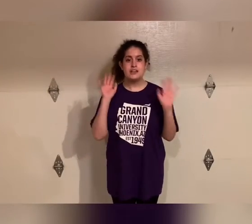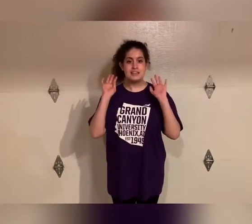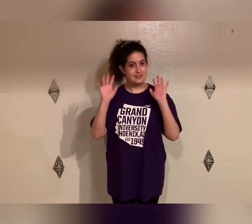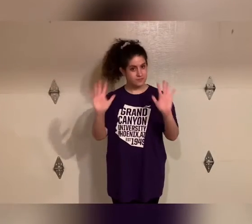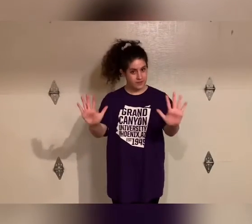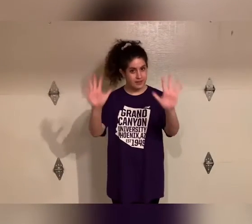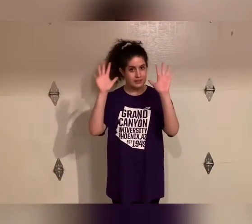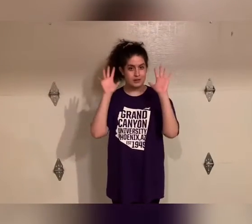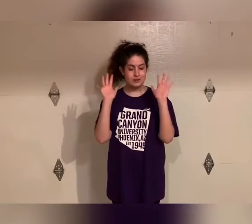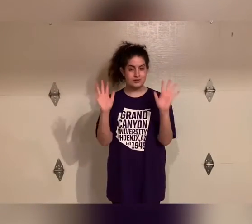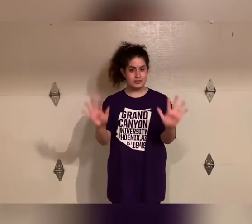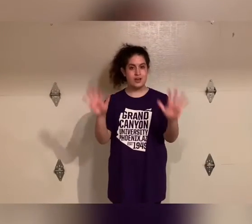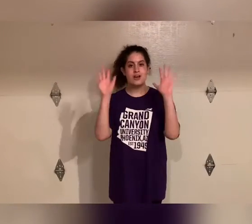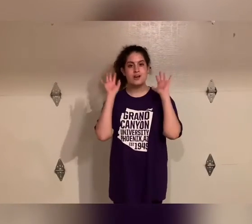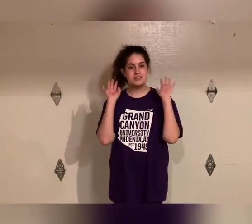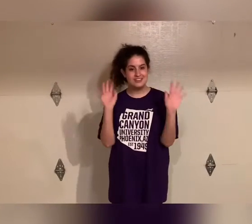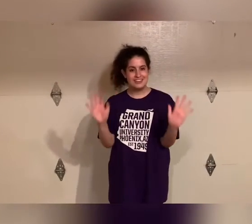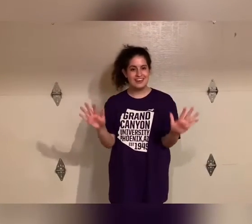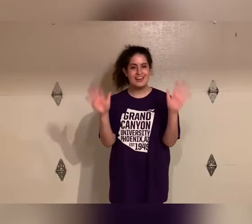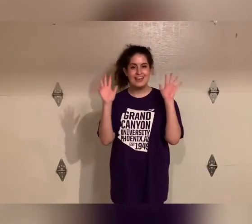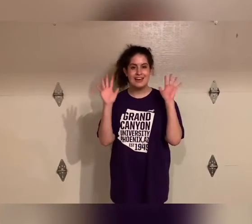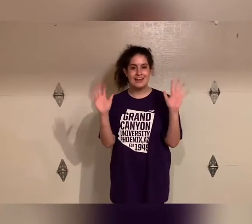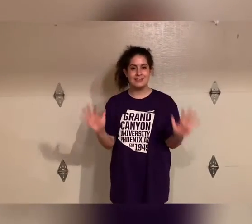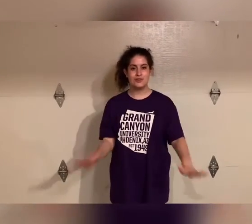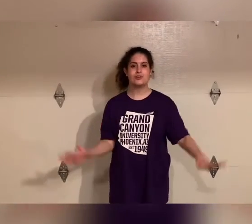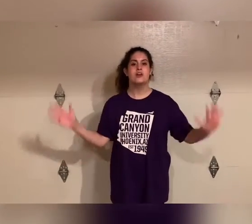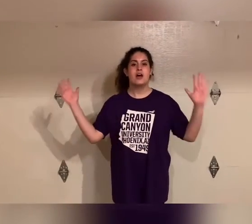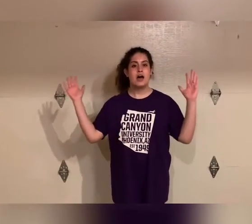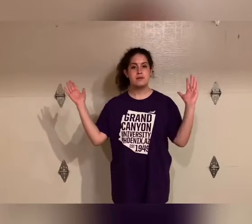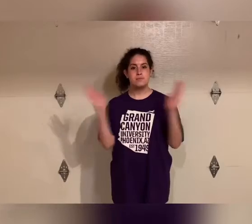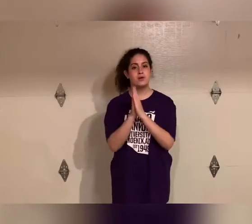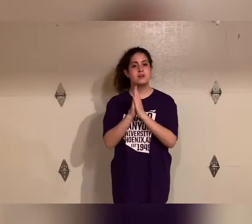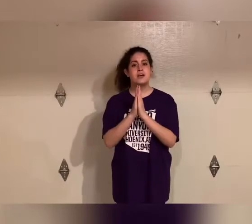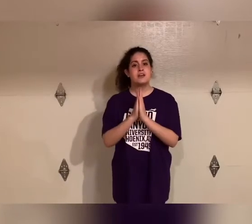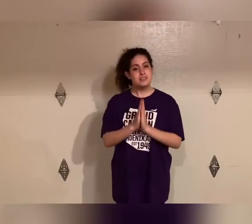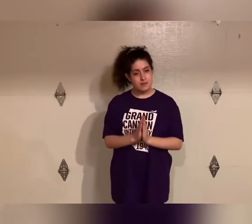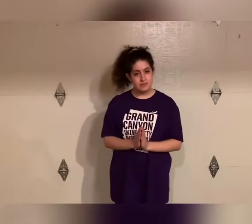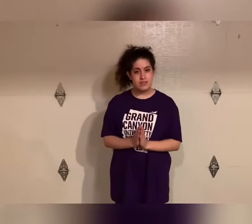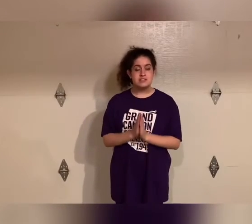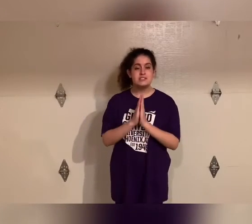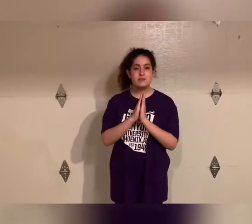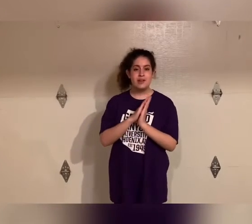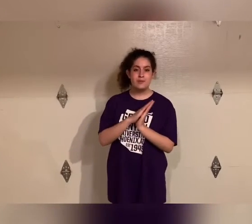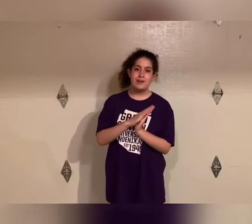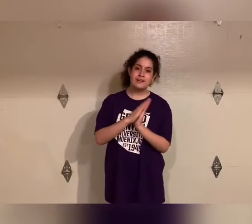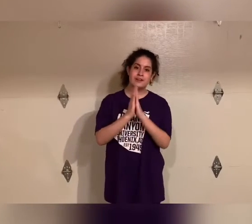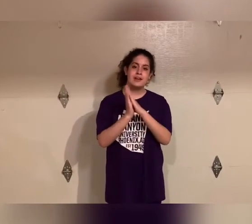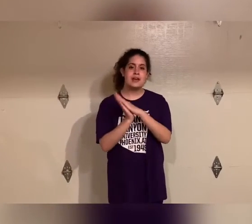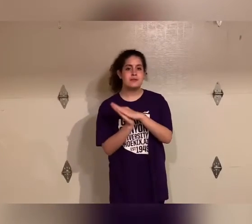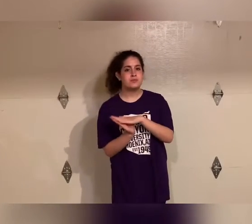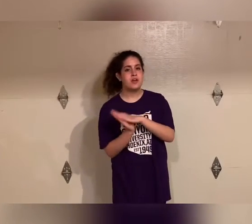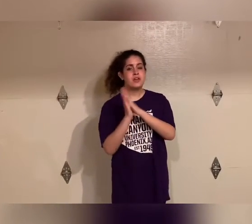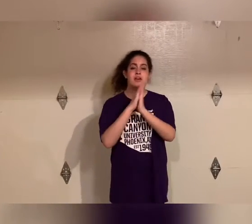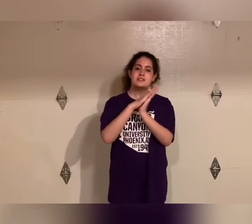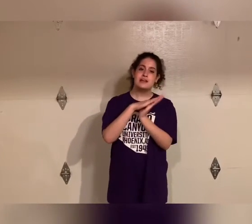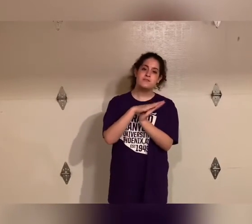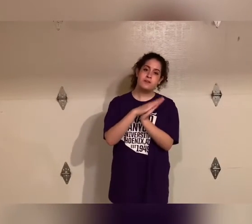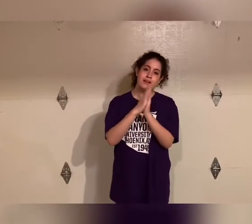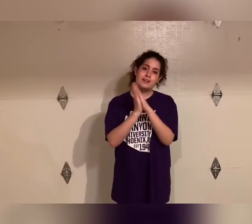10 fingers all together. I put them this way when I pray, 10